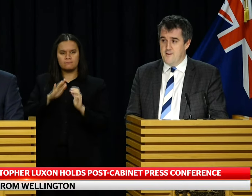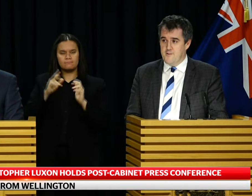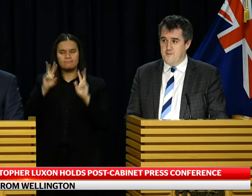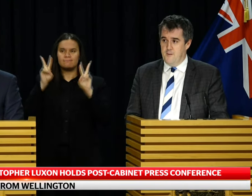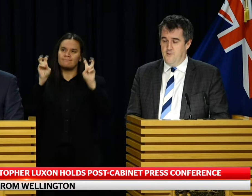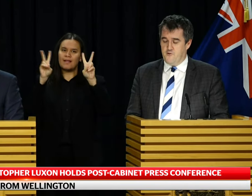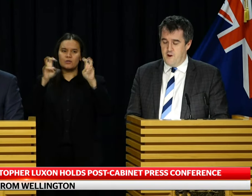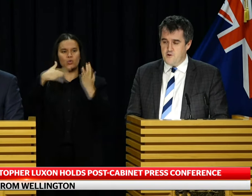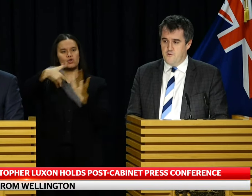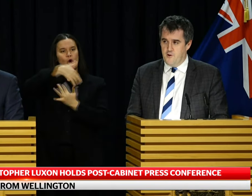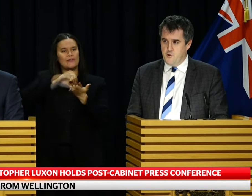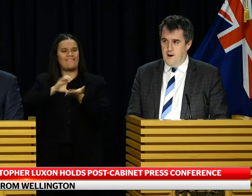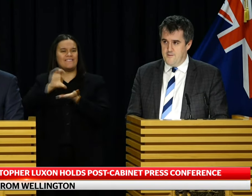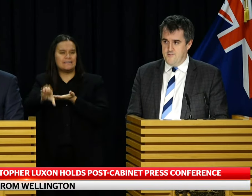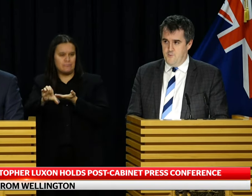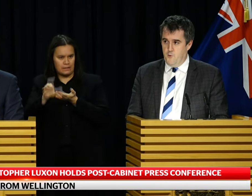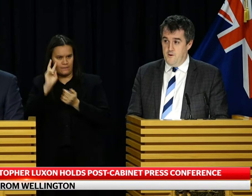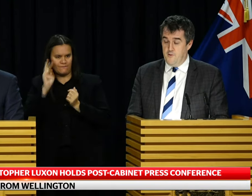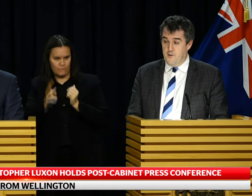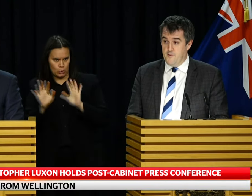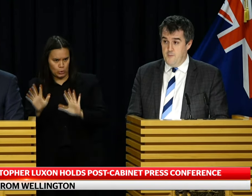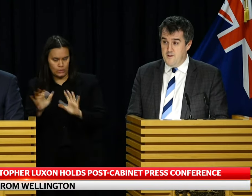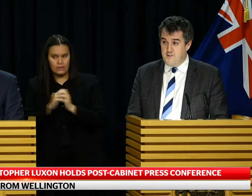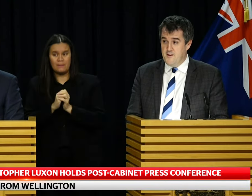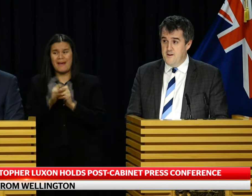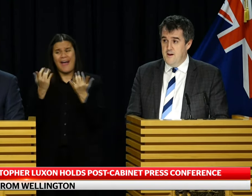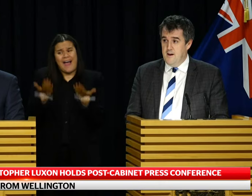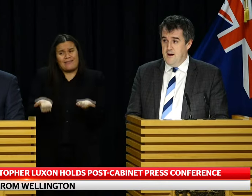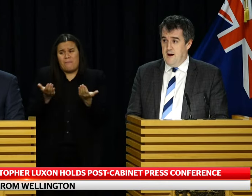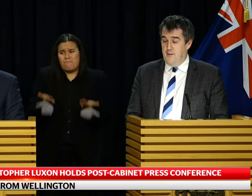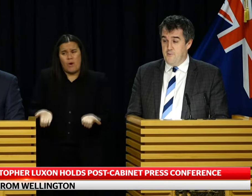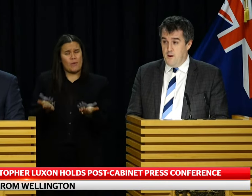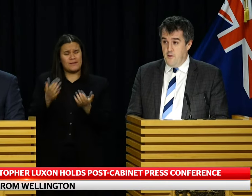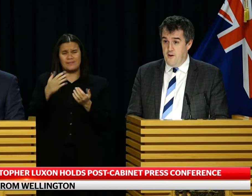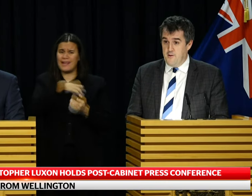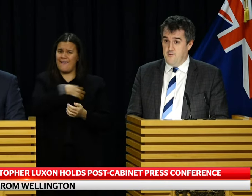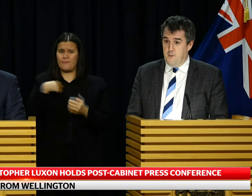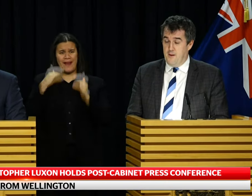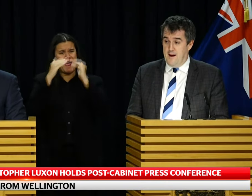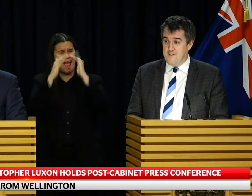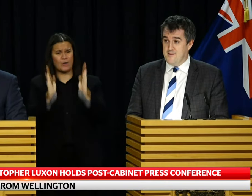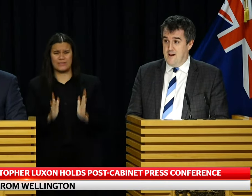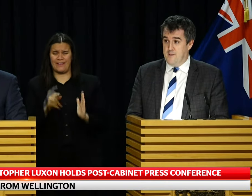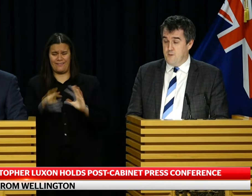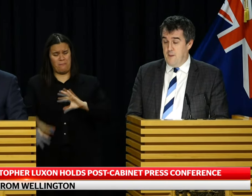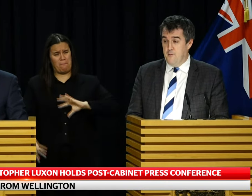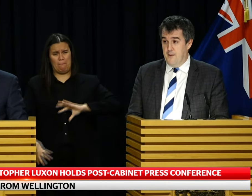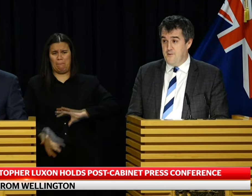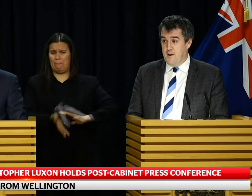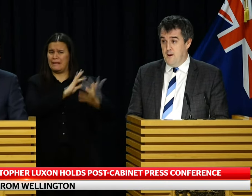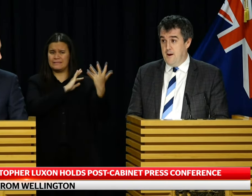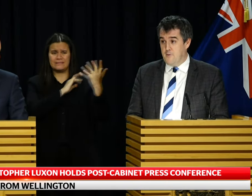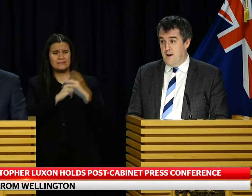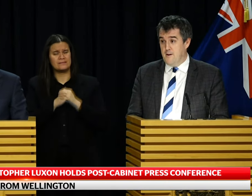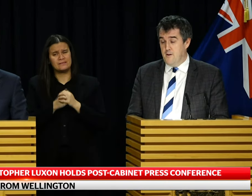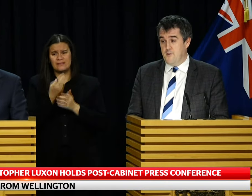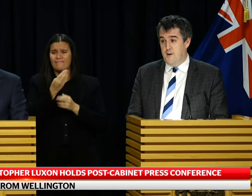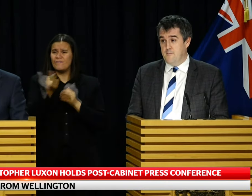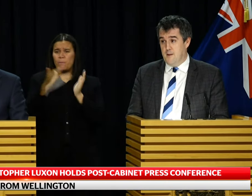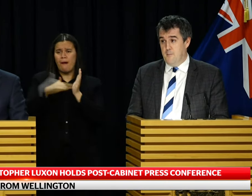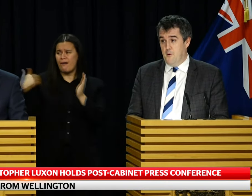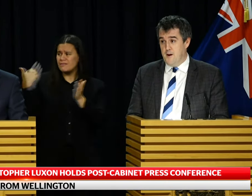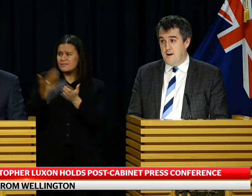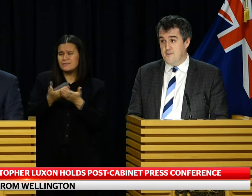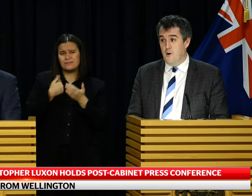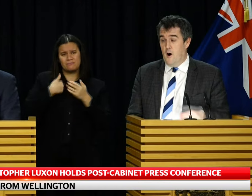housing funding system and the structure of social housing support in New Zealand is a mess. That's one of the things I've spent the last couple of months getting my head around